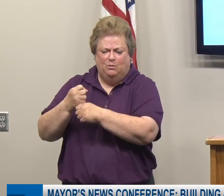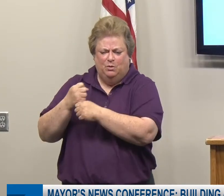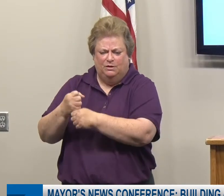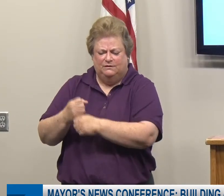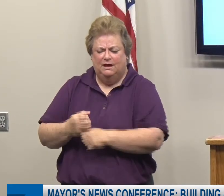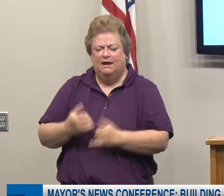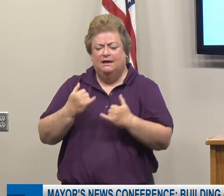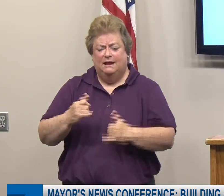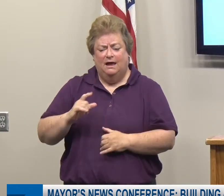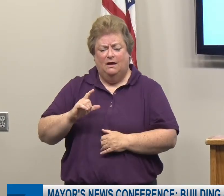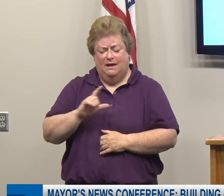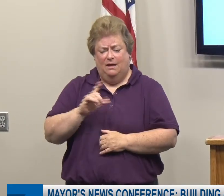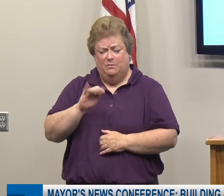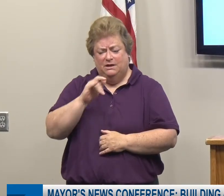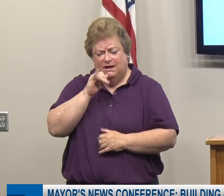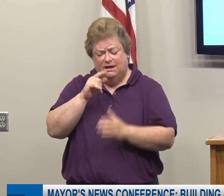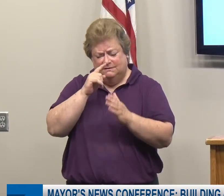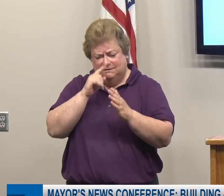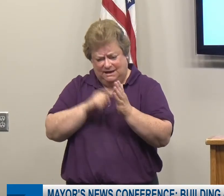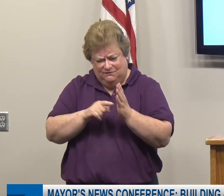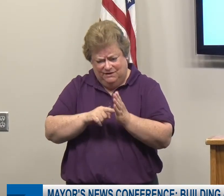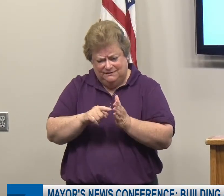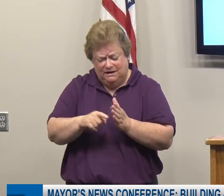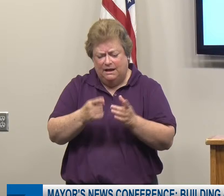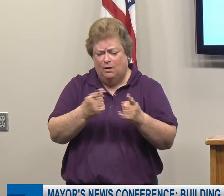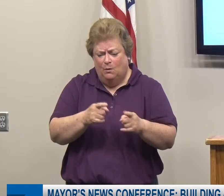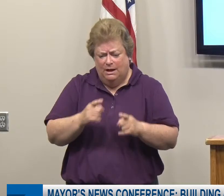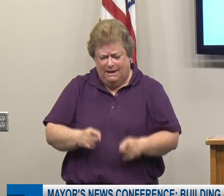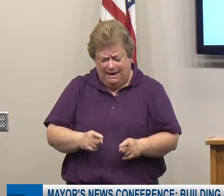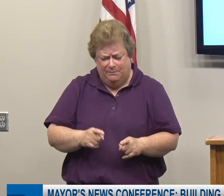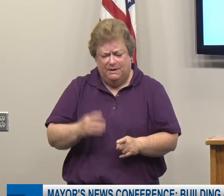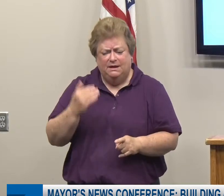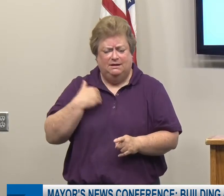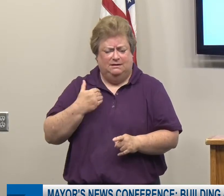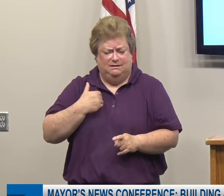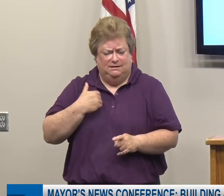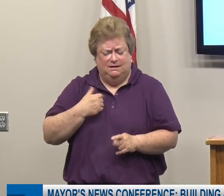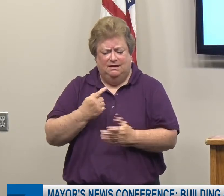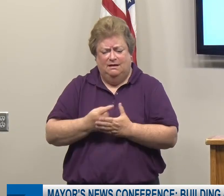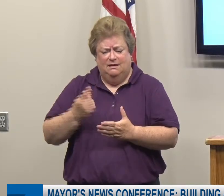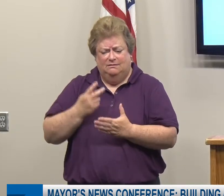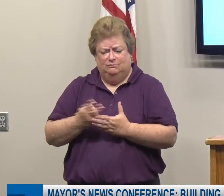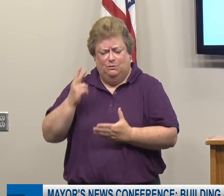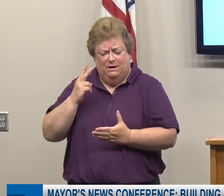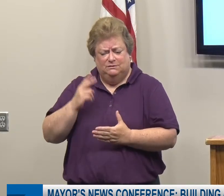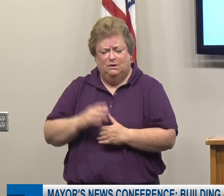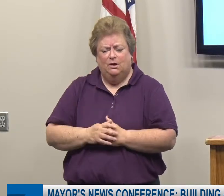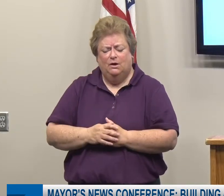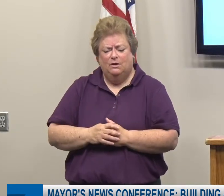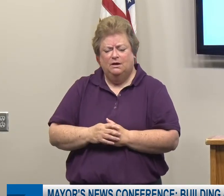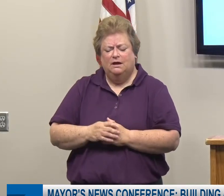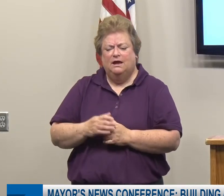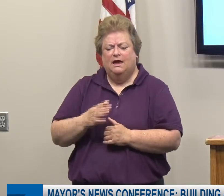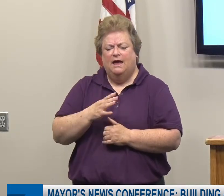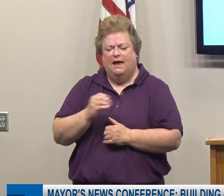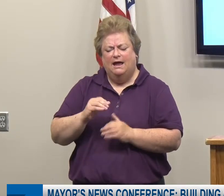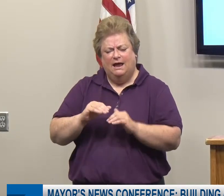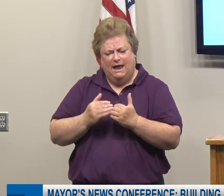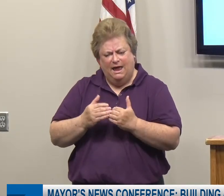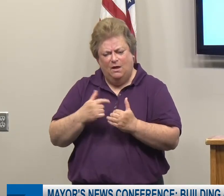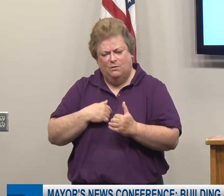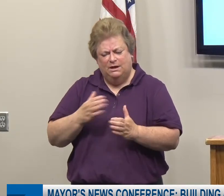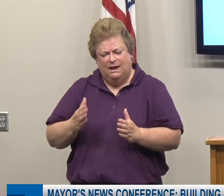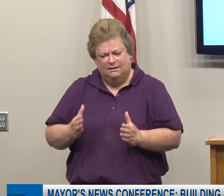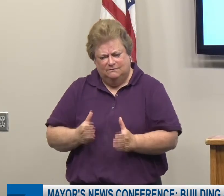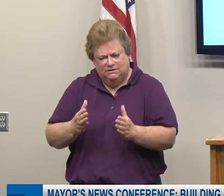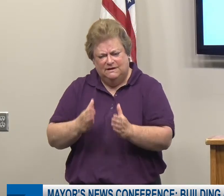and investigating the events of May 29th through June 1st and updating their training and protocols for facilitating peaceful protests